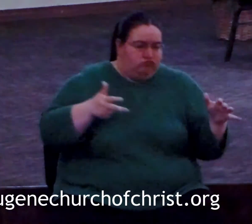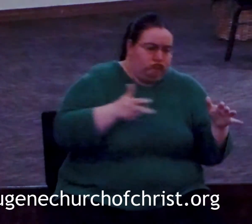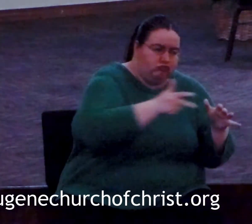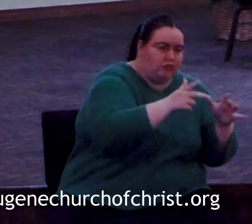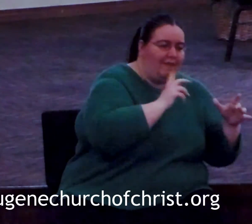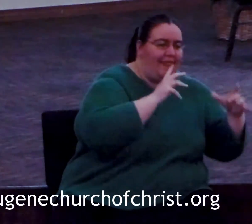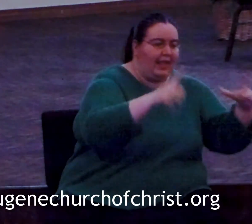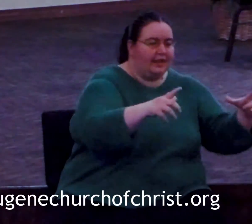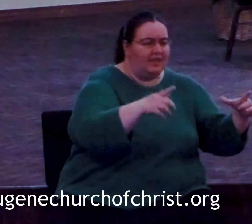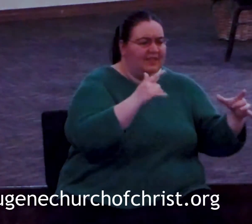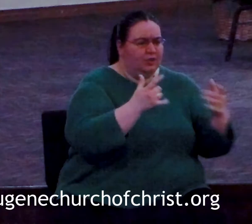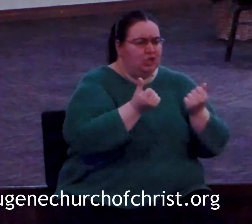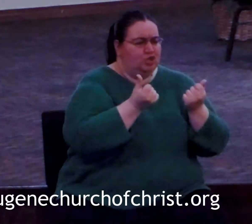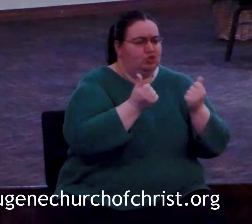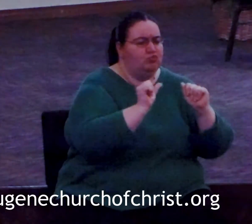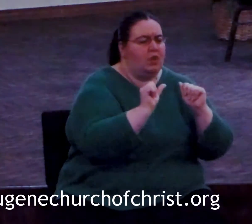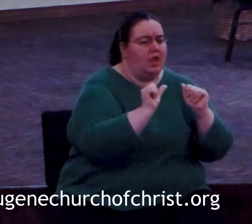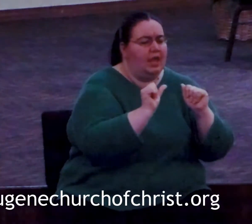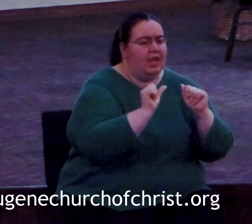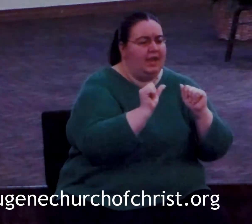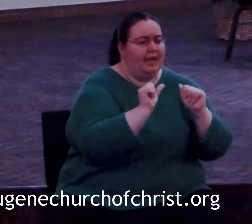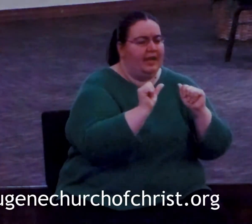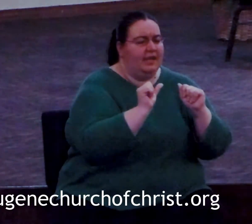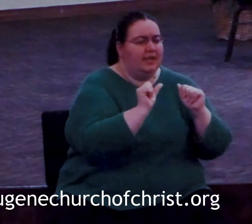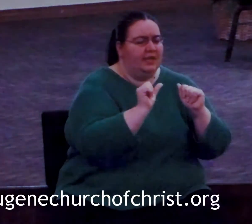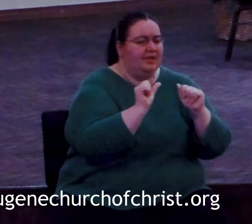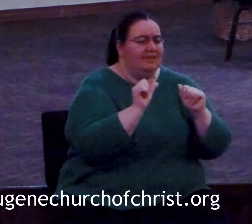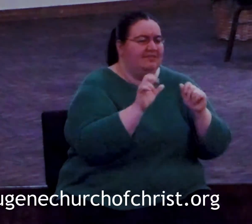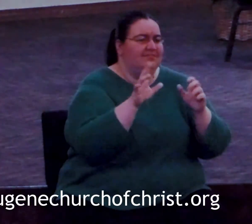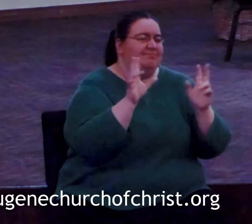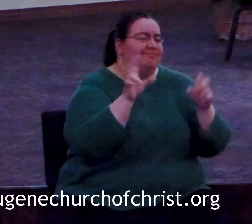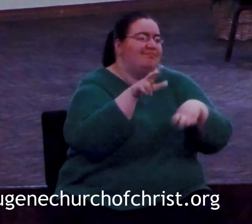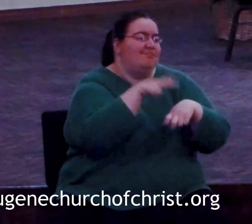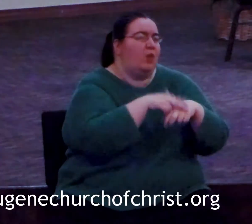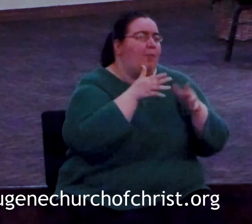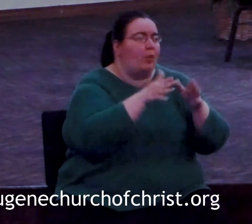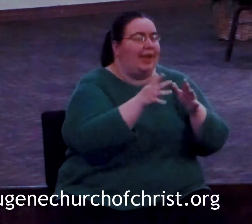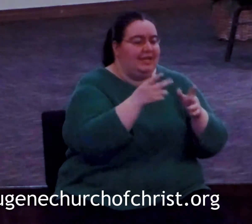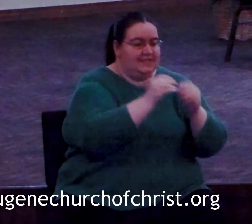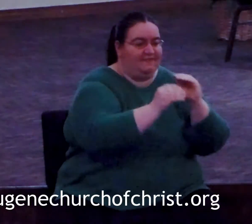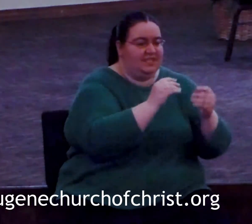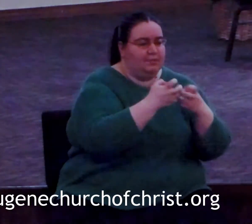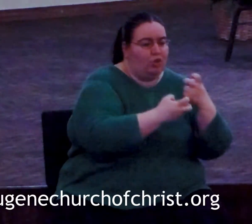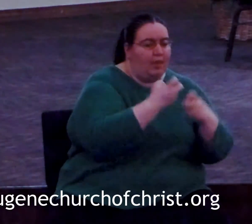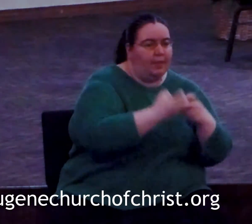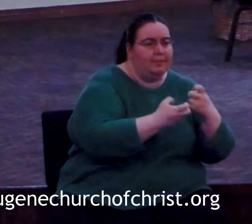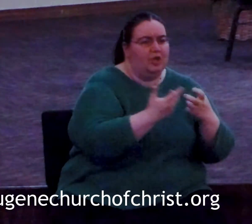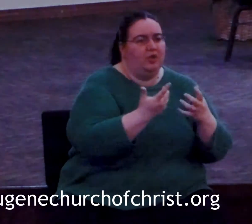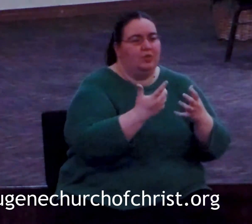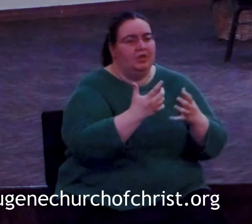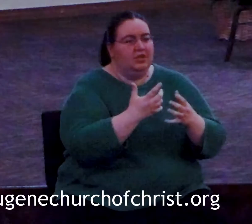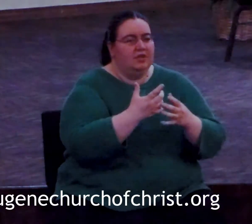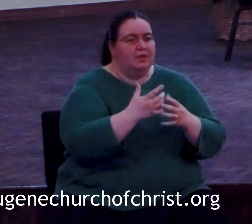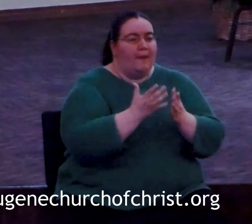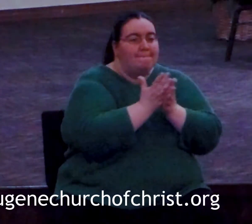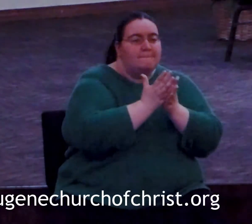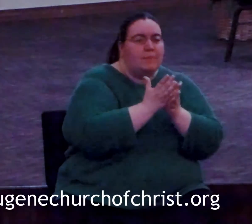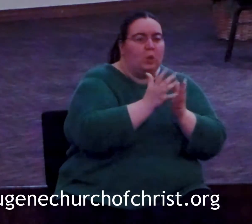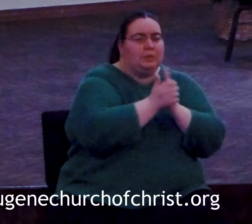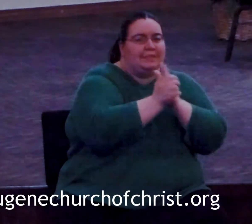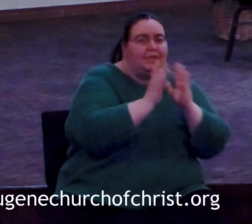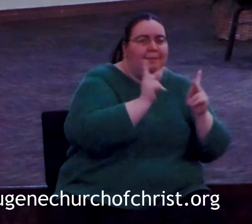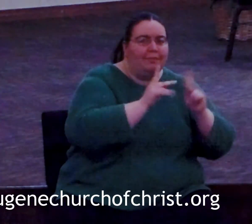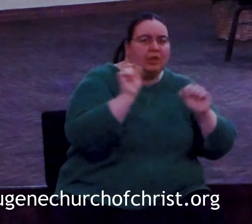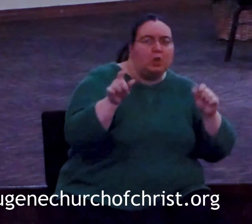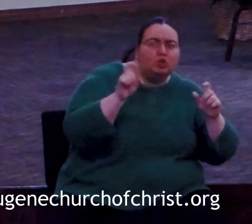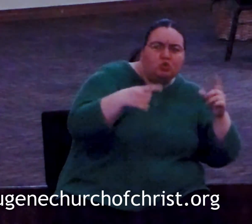more reasonable ways to fix the problem. Boating-wise, we should do this or this or this, or you see the storm coming, or you're not out there